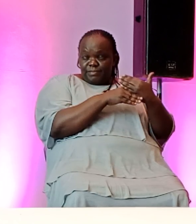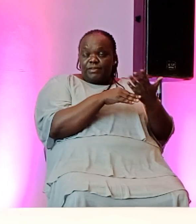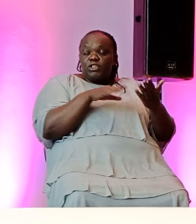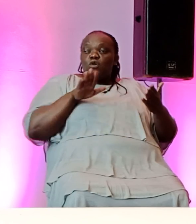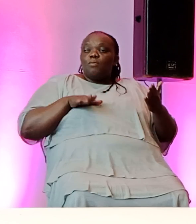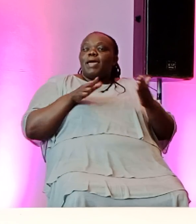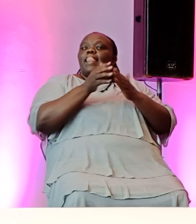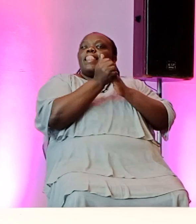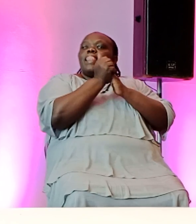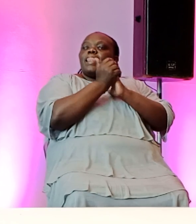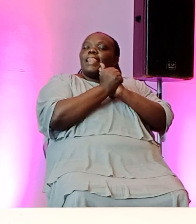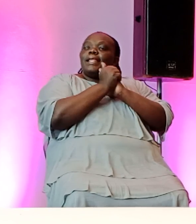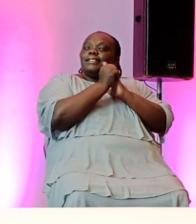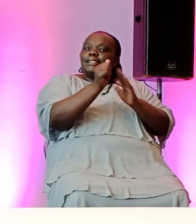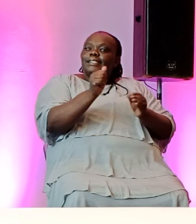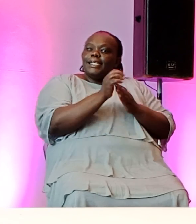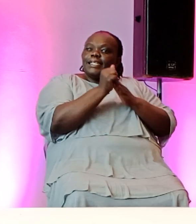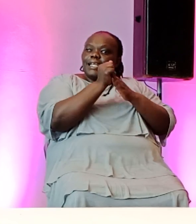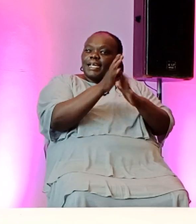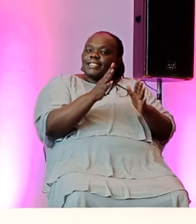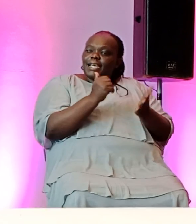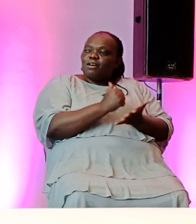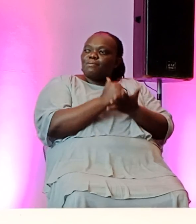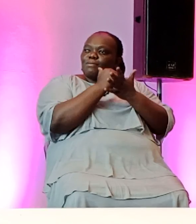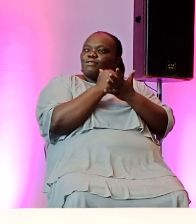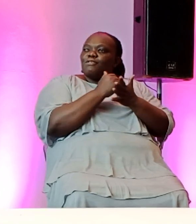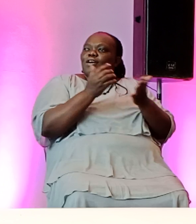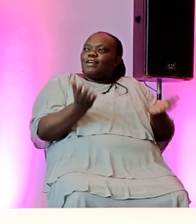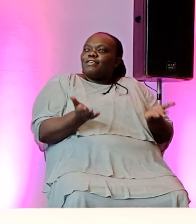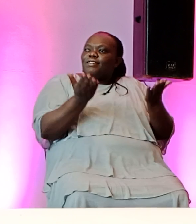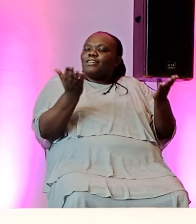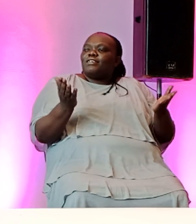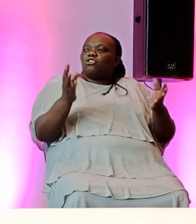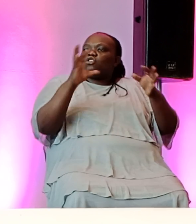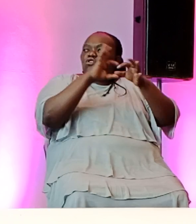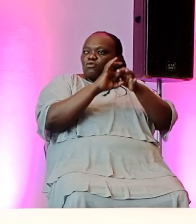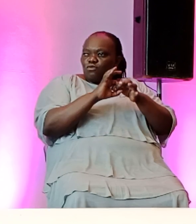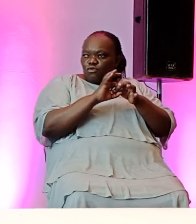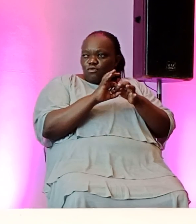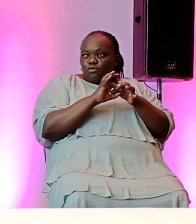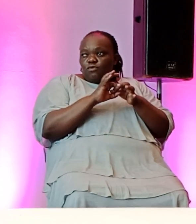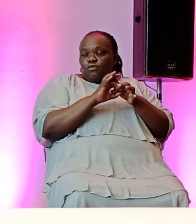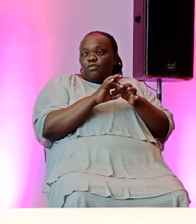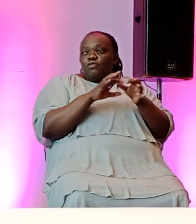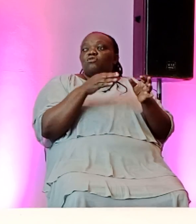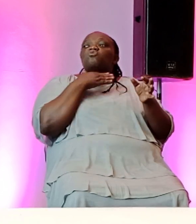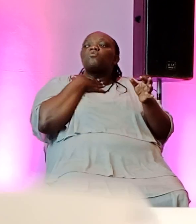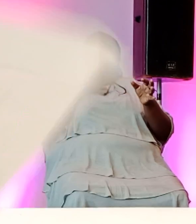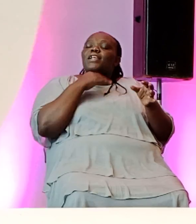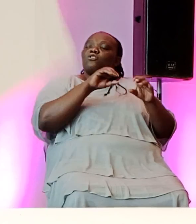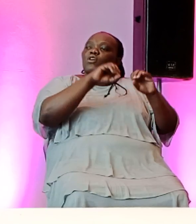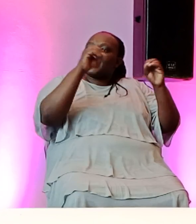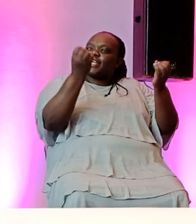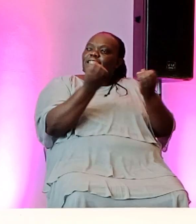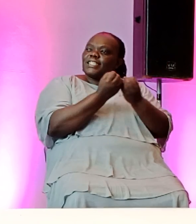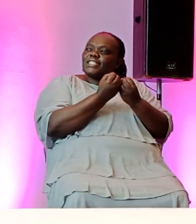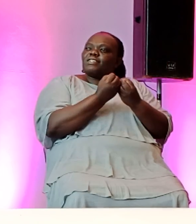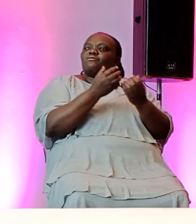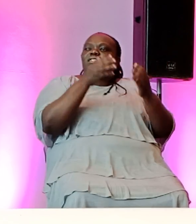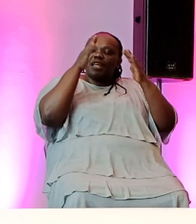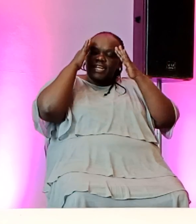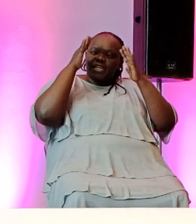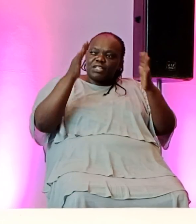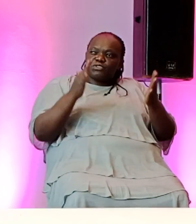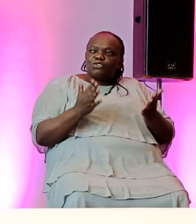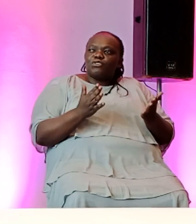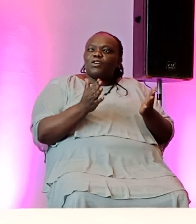Women leaders help increase productivity, enhance collaboration, inspire organizational